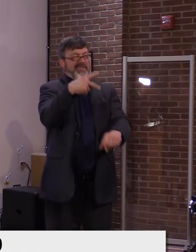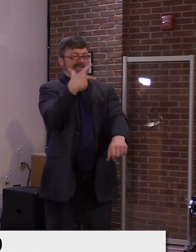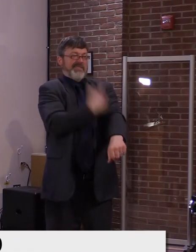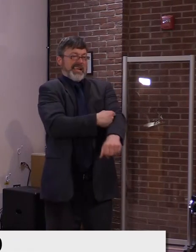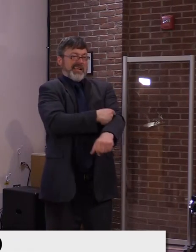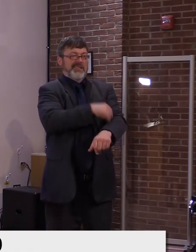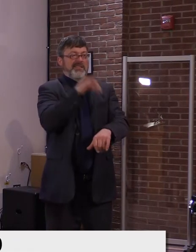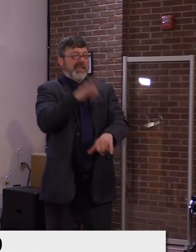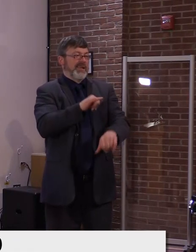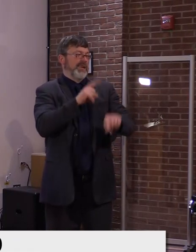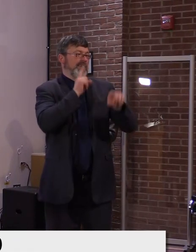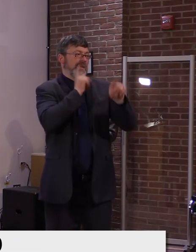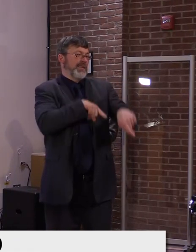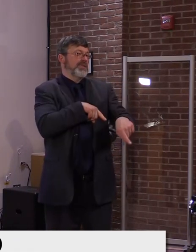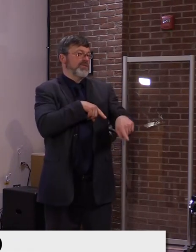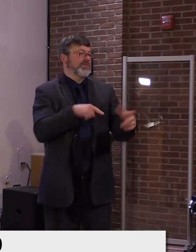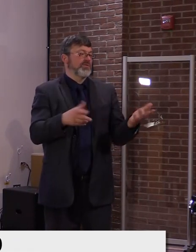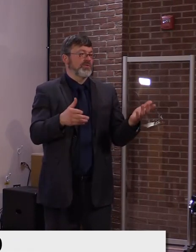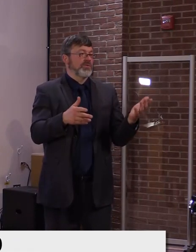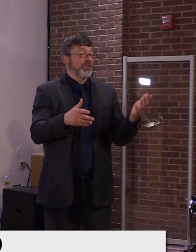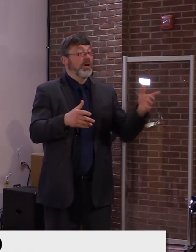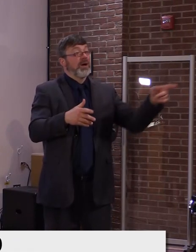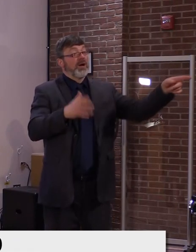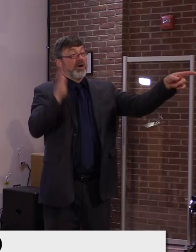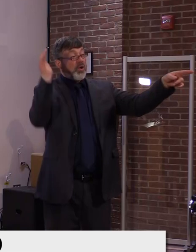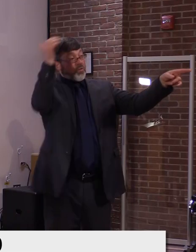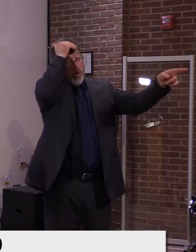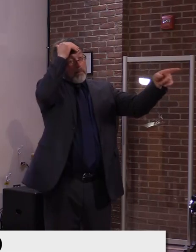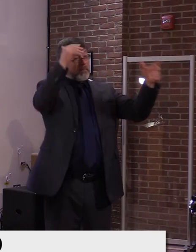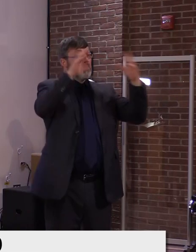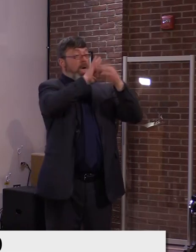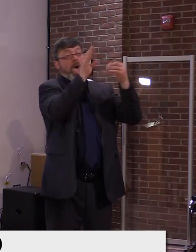it's unfortunate to turn this into a political battle.